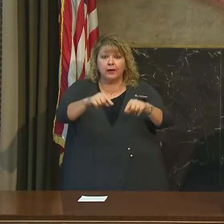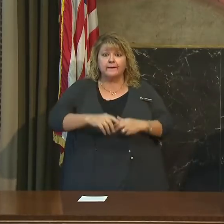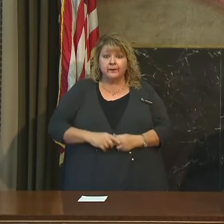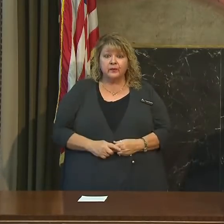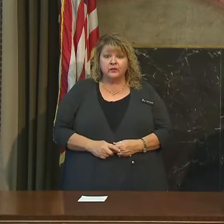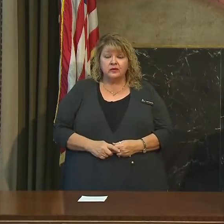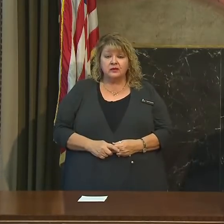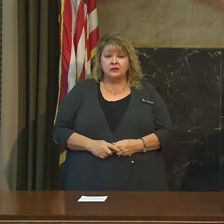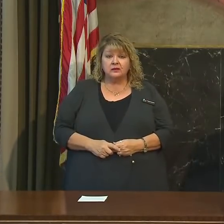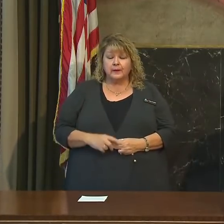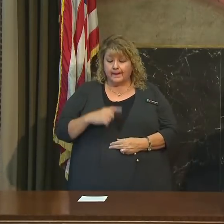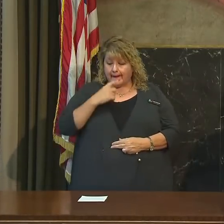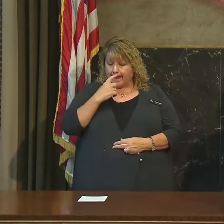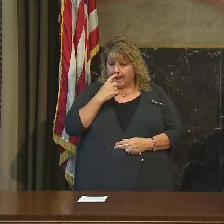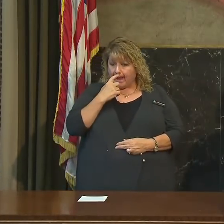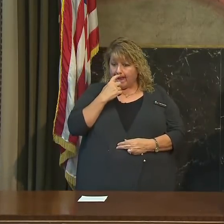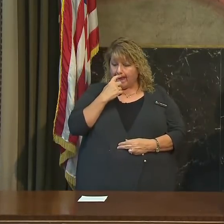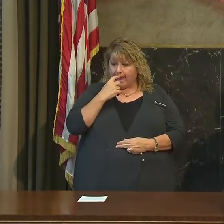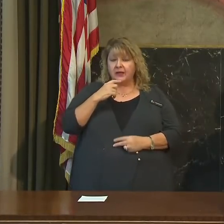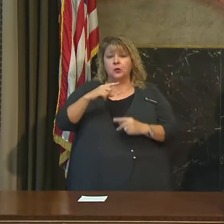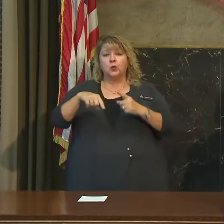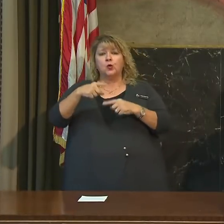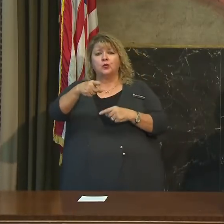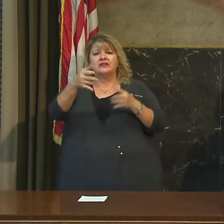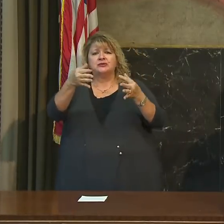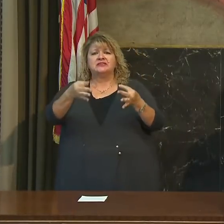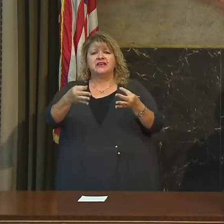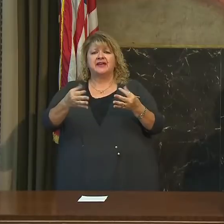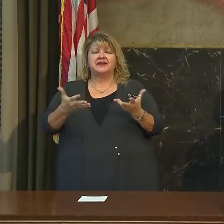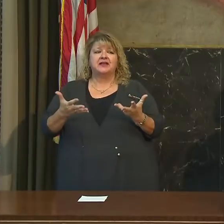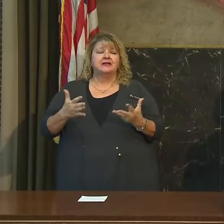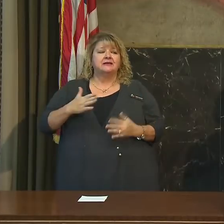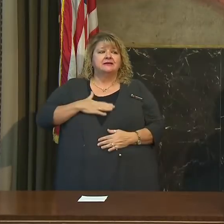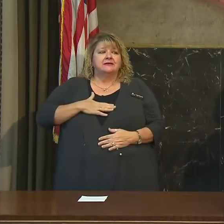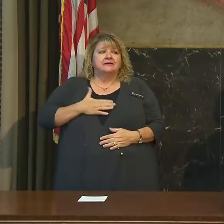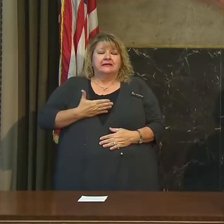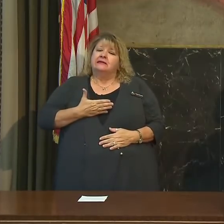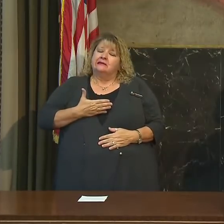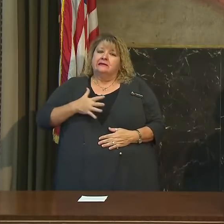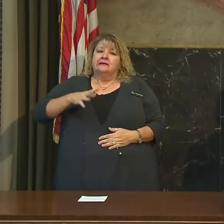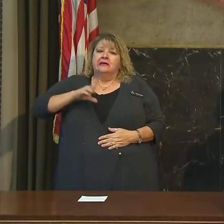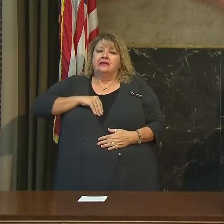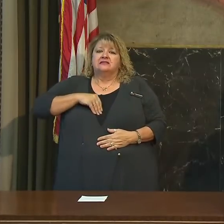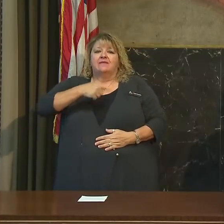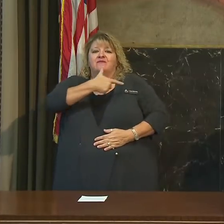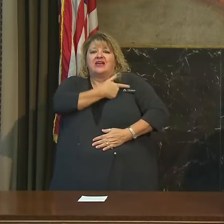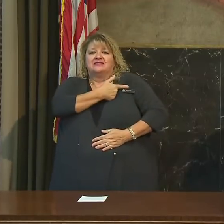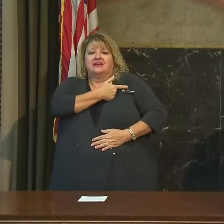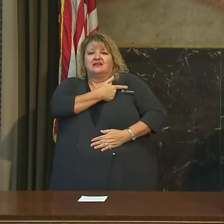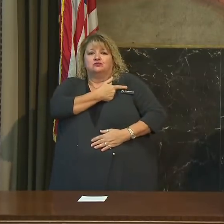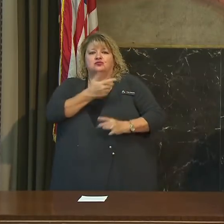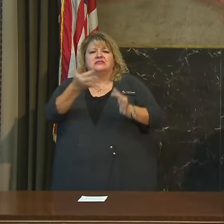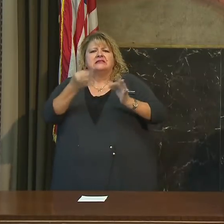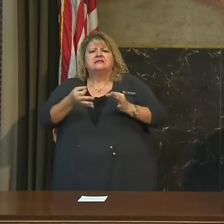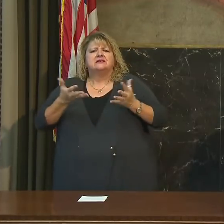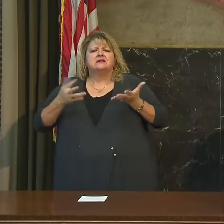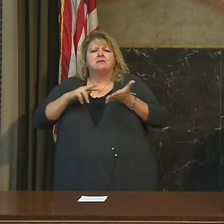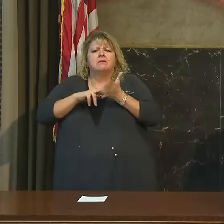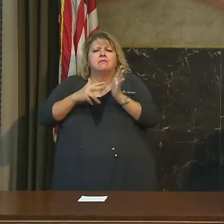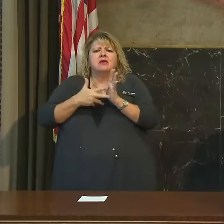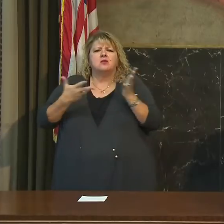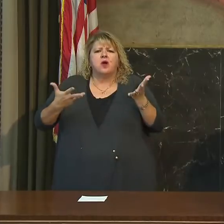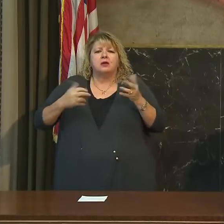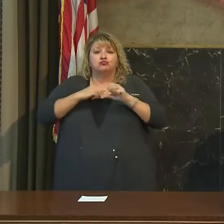you choose to protect yourself, those around you, and if you have